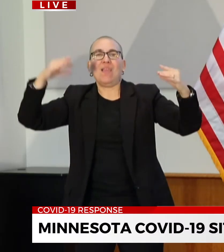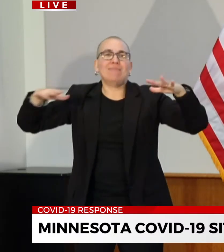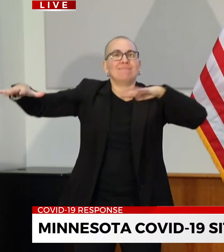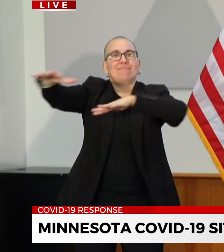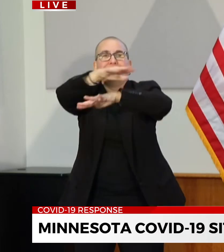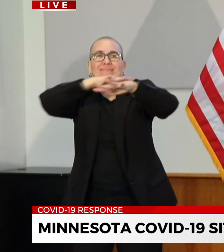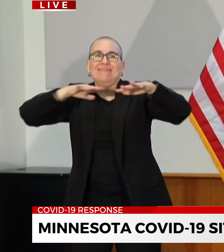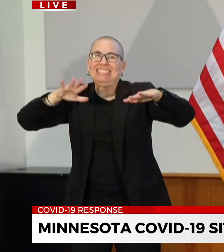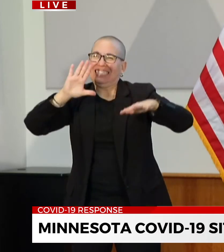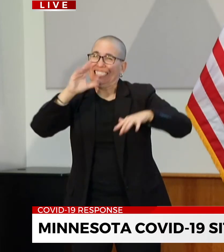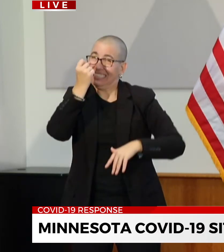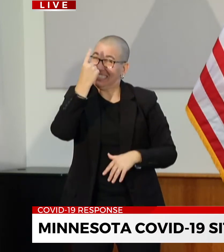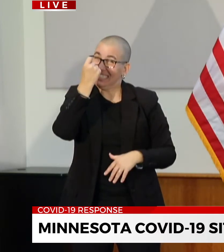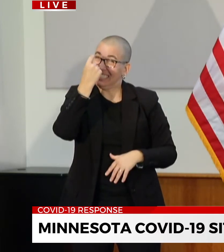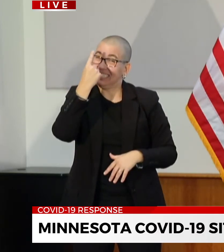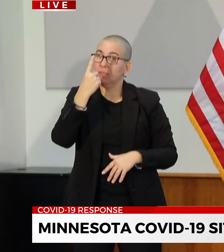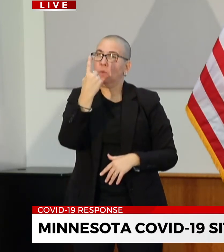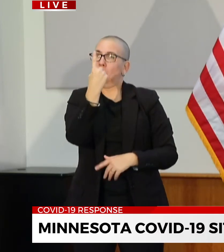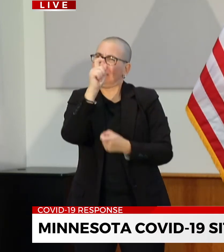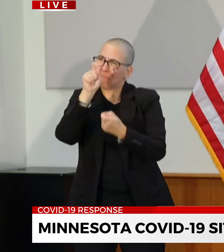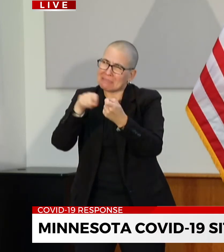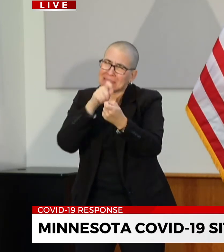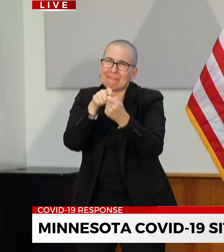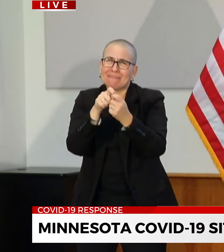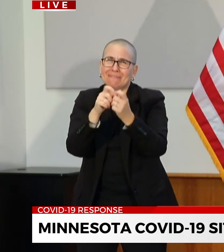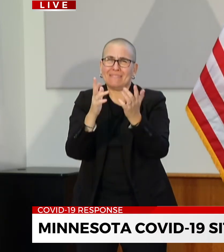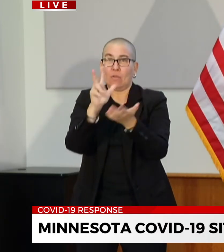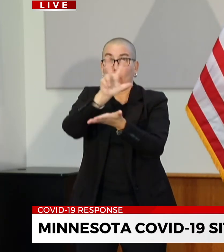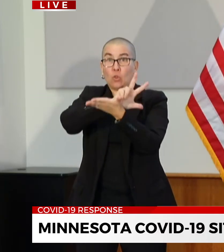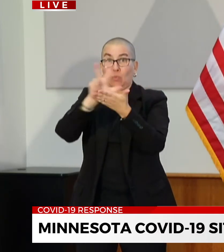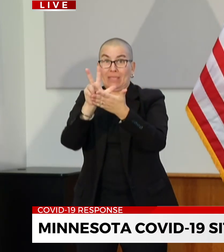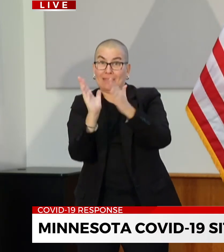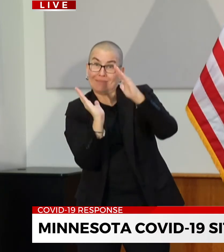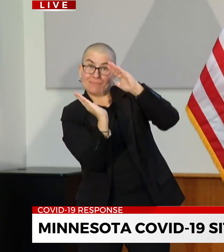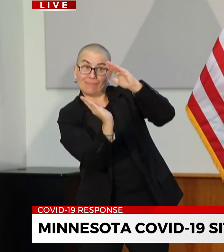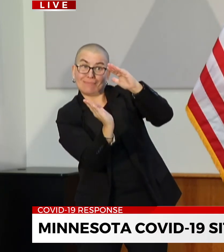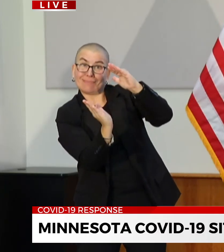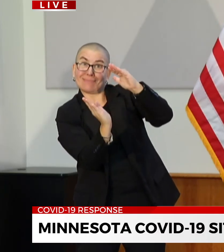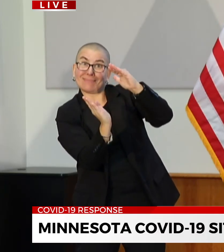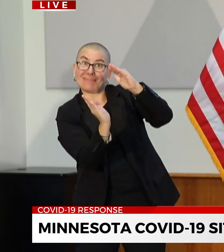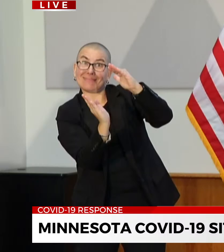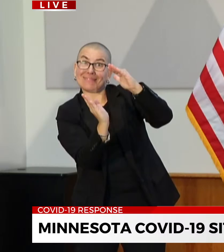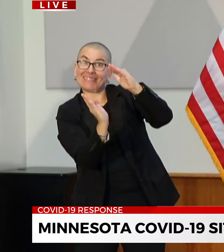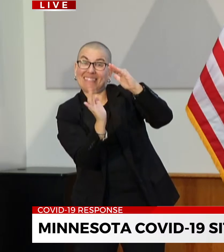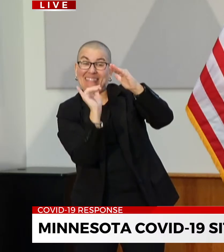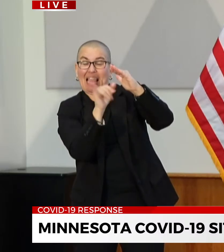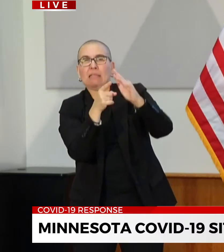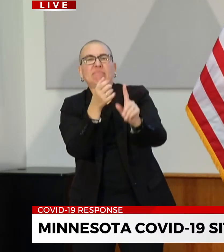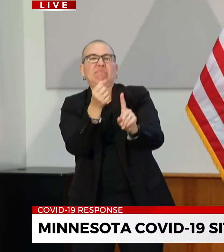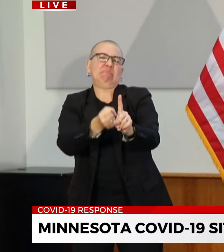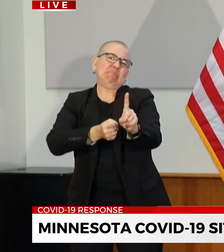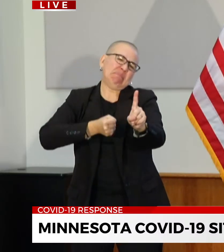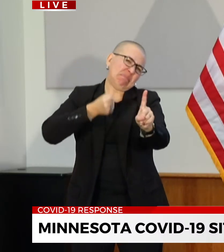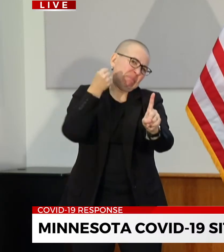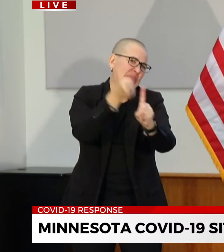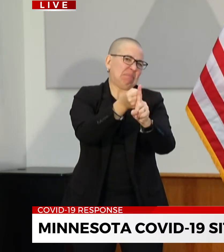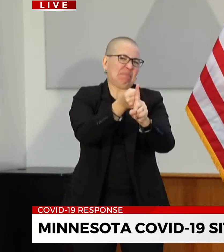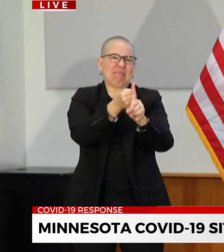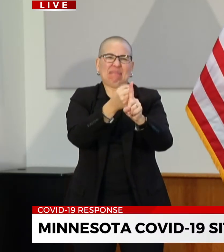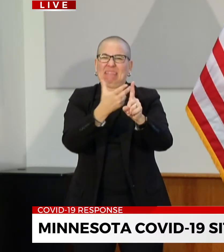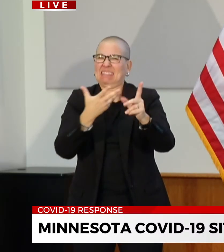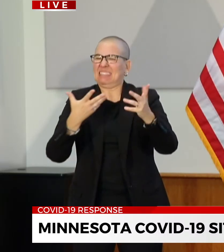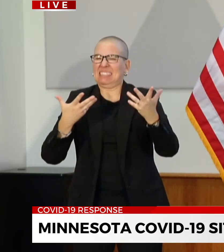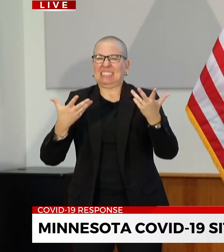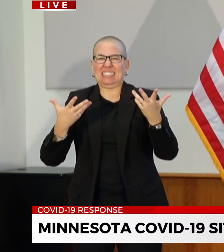when case rates were actually decreasing. But then we started sort of a slow, steady march